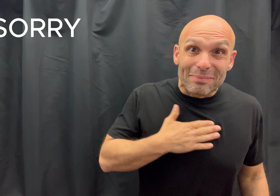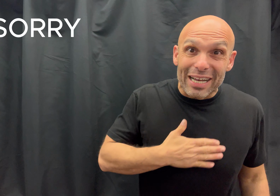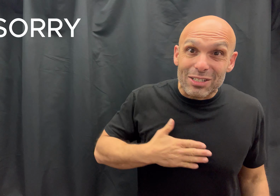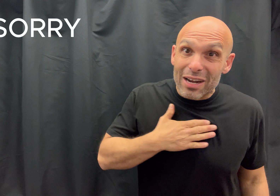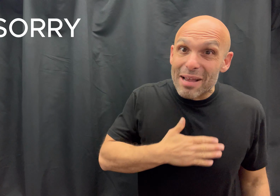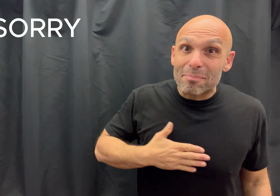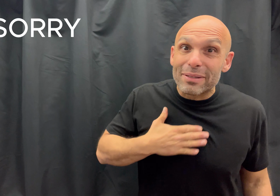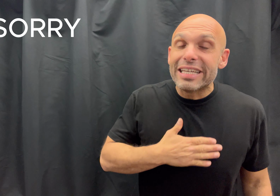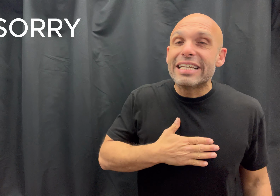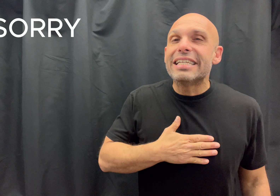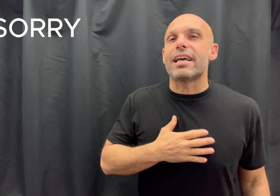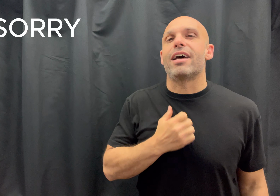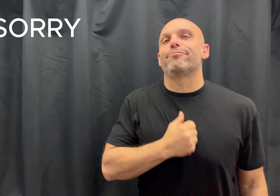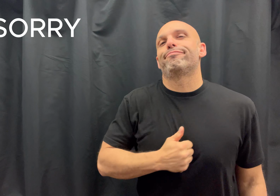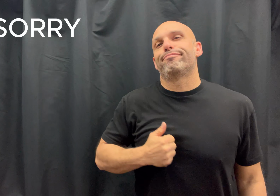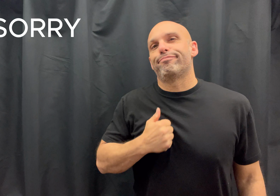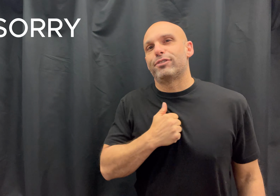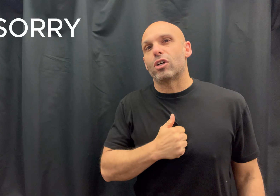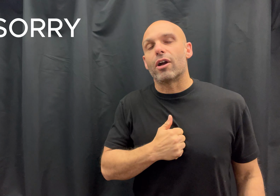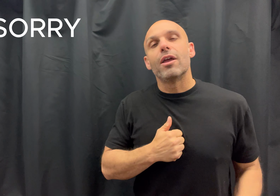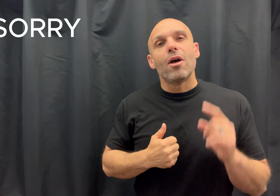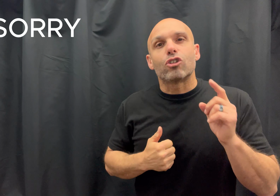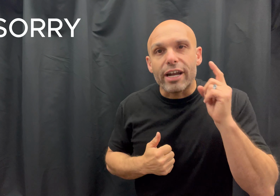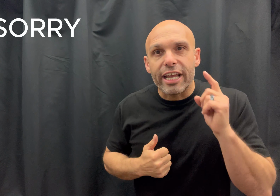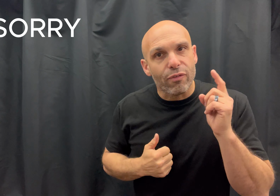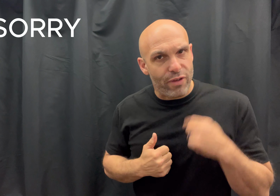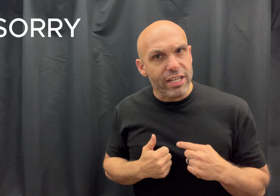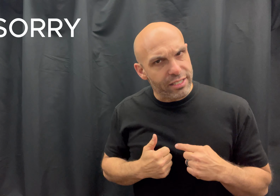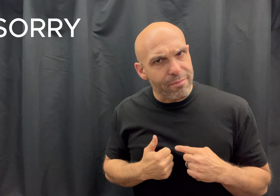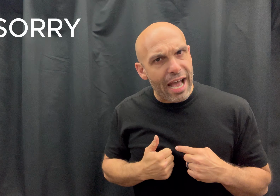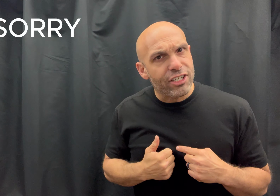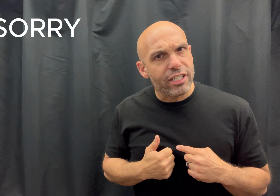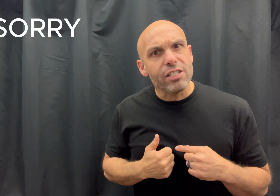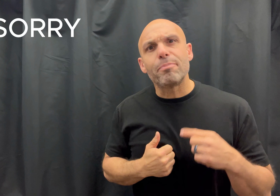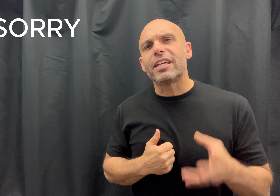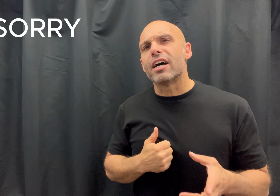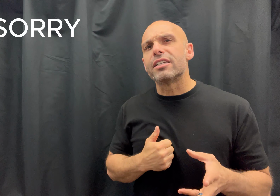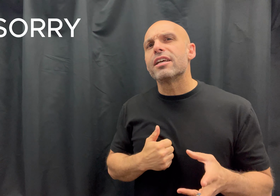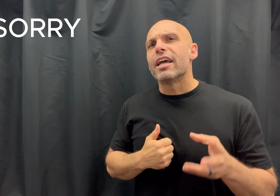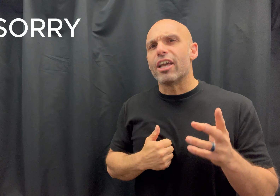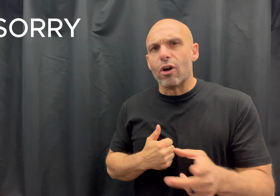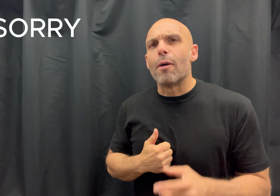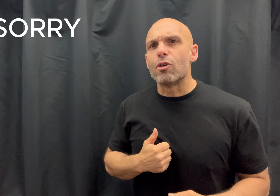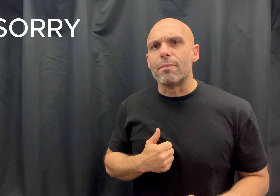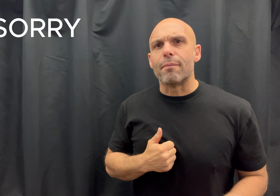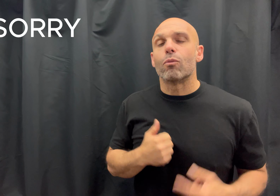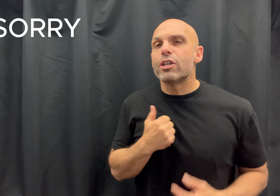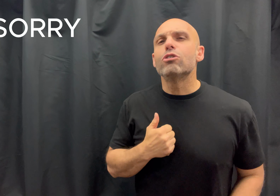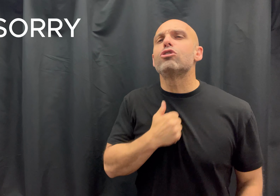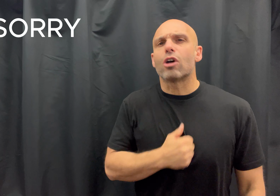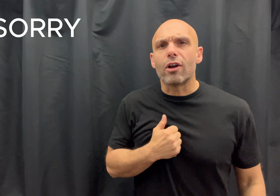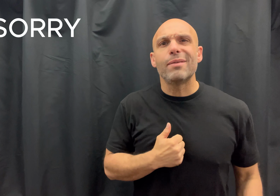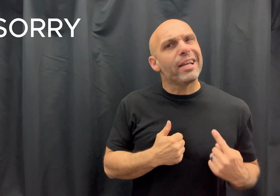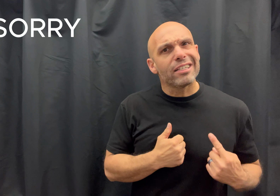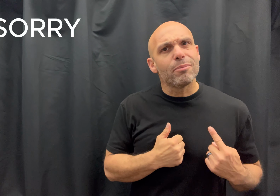That's right, please and sorry. Try to get your face to match this because it'll help you remember. When you do sorry, make a little bit of a